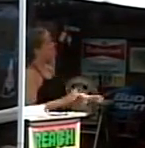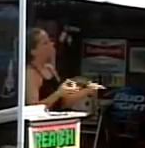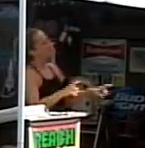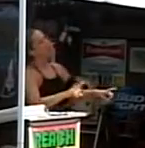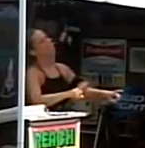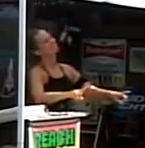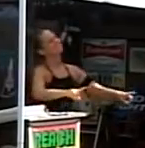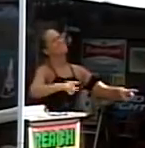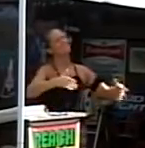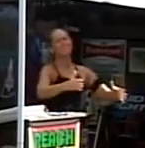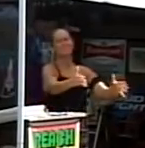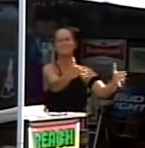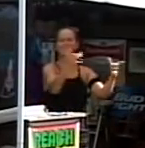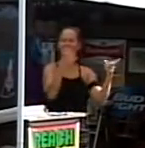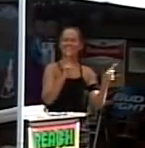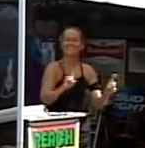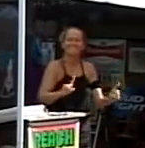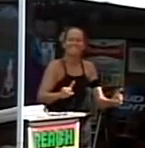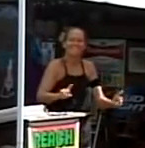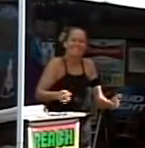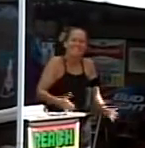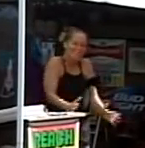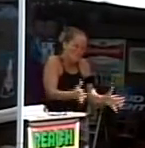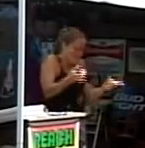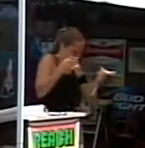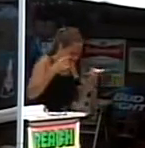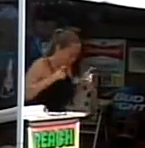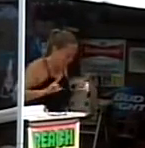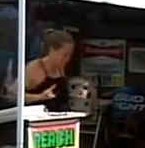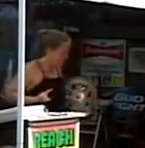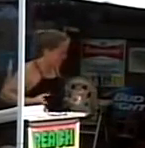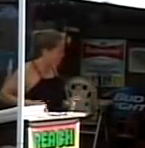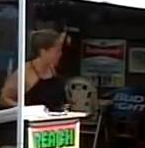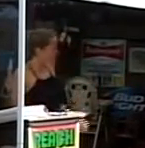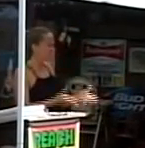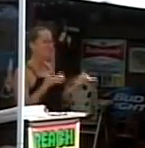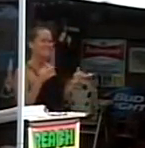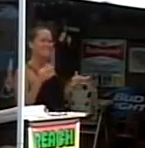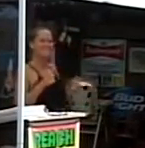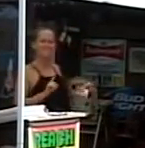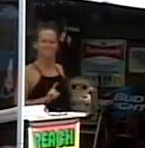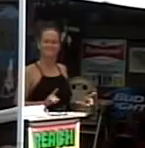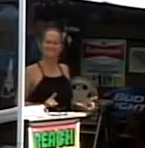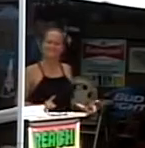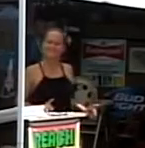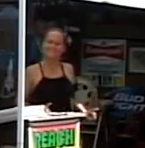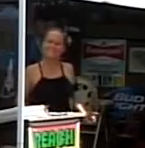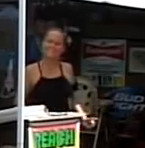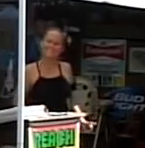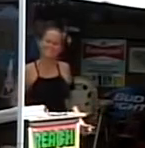Let it be, let it be, let it be, let it be. Let it be.